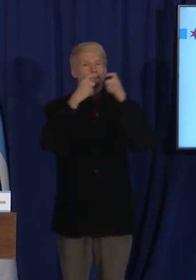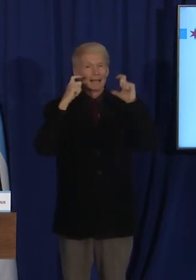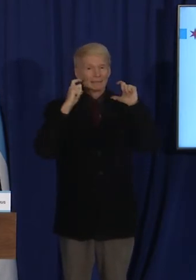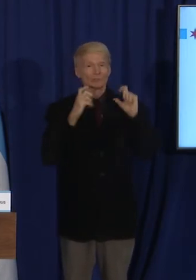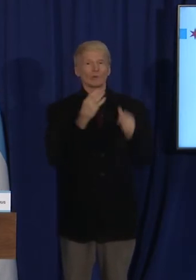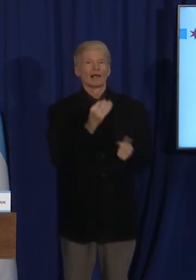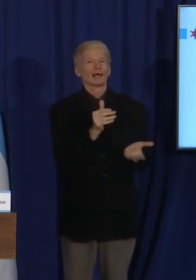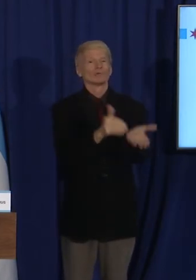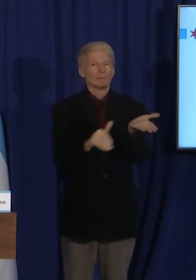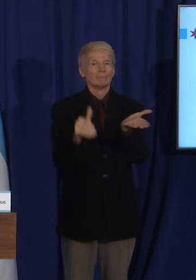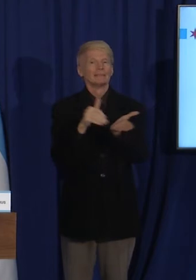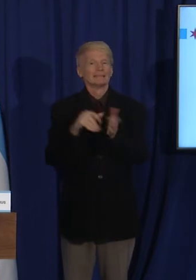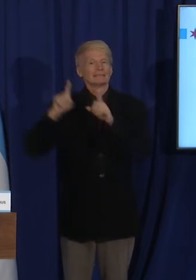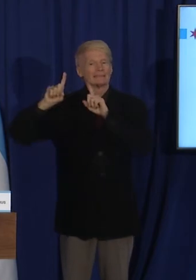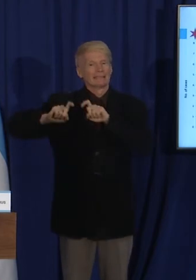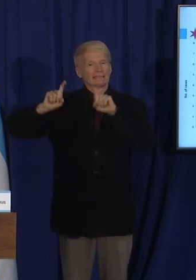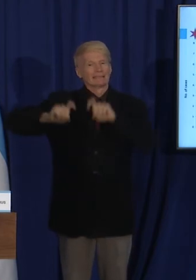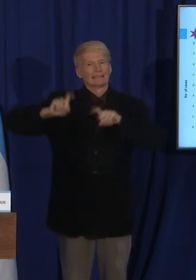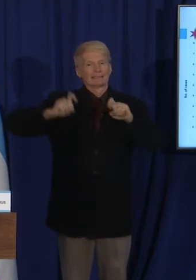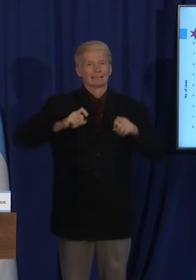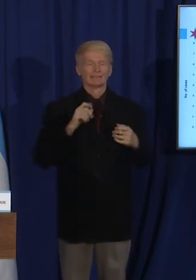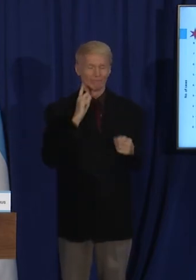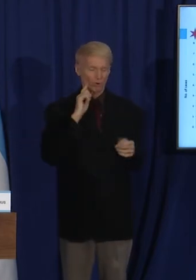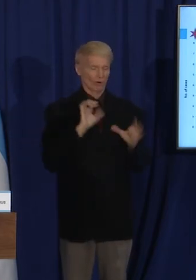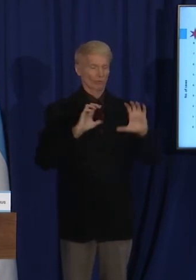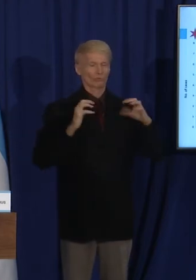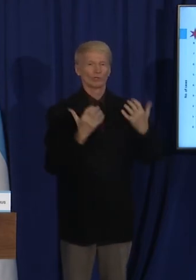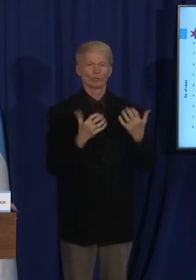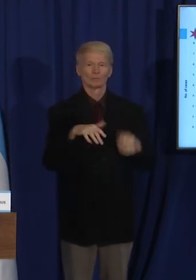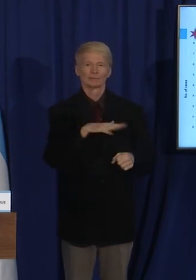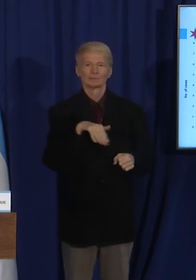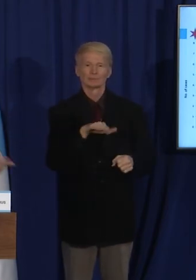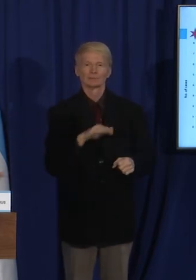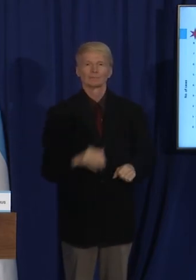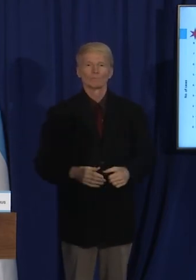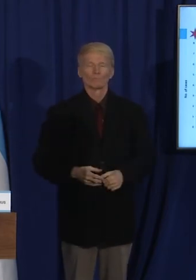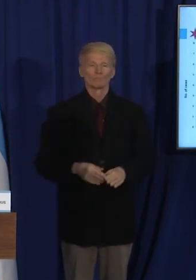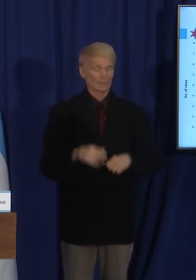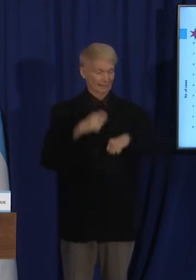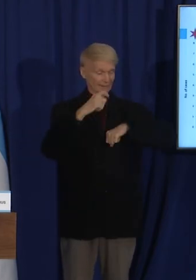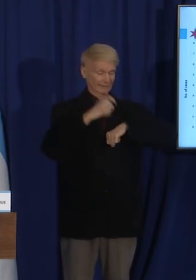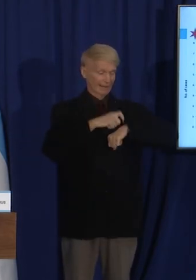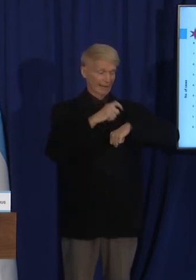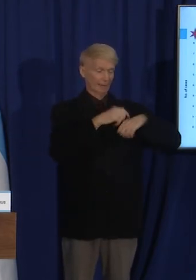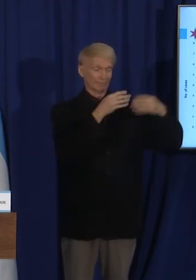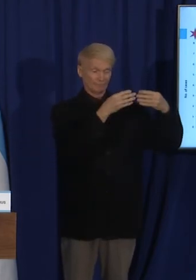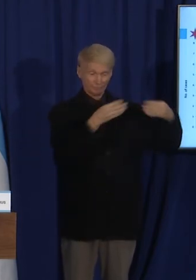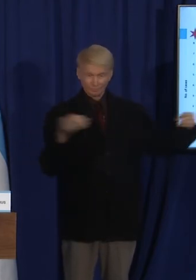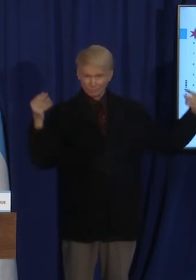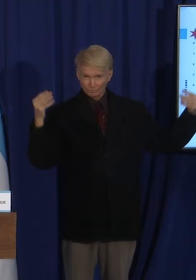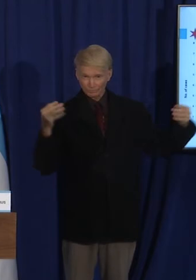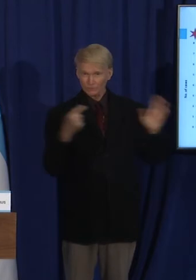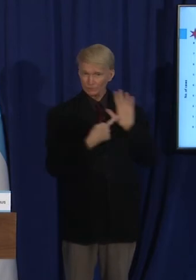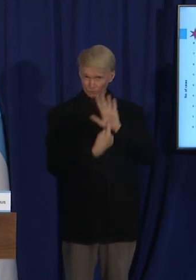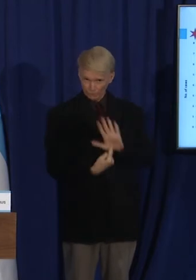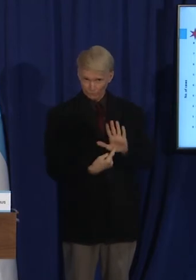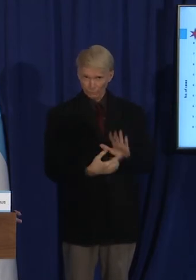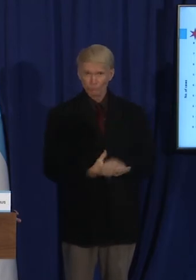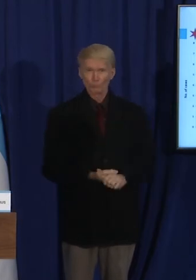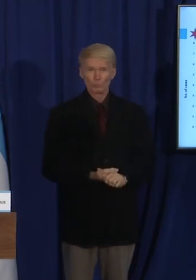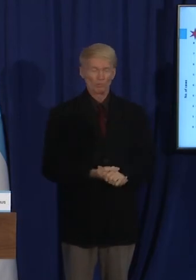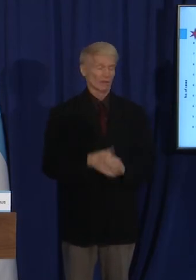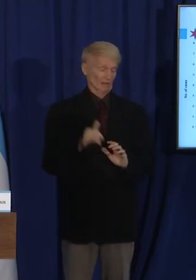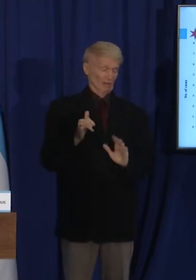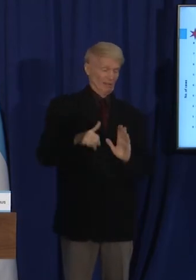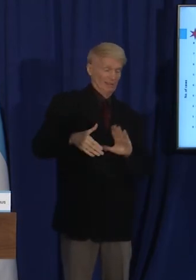periodic repeat testing among groups. I'll show you just to give you a sense of the timeline here, because I think it helps make it a little bit concrete. These